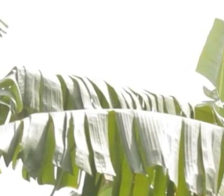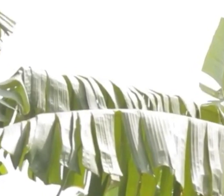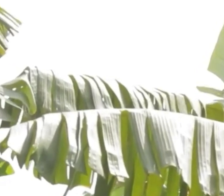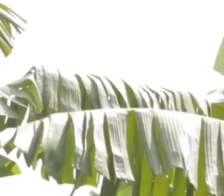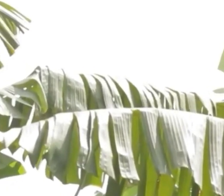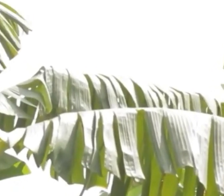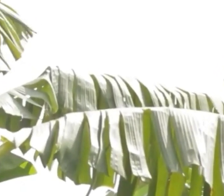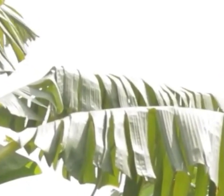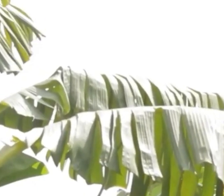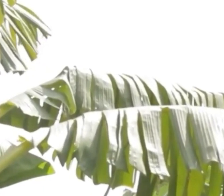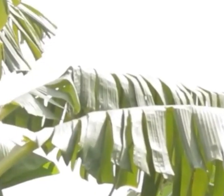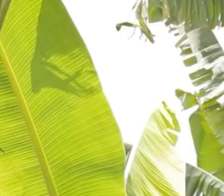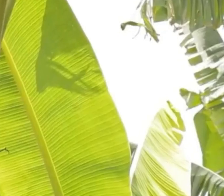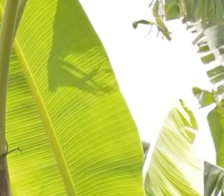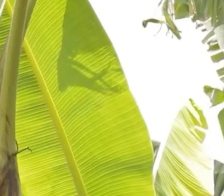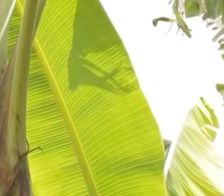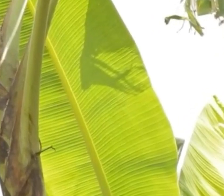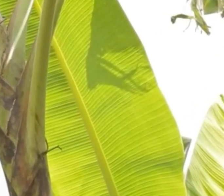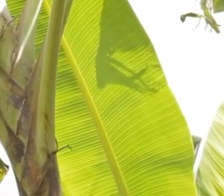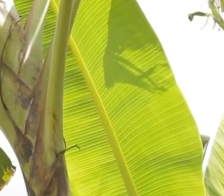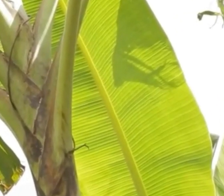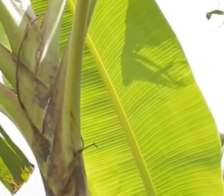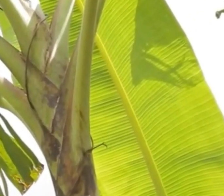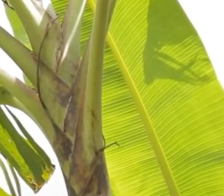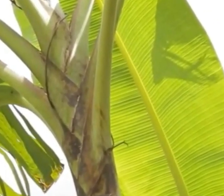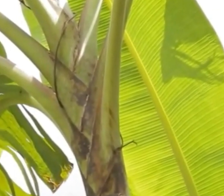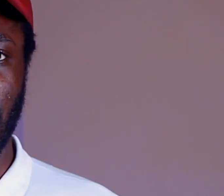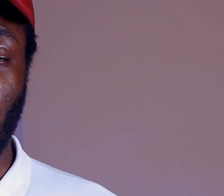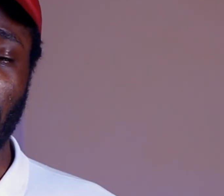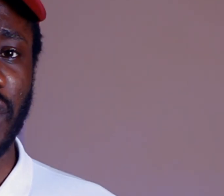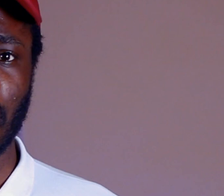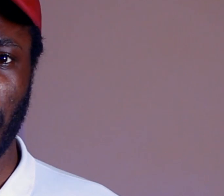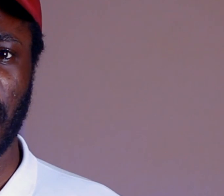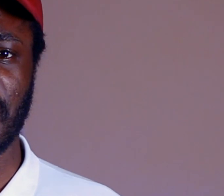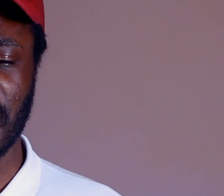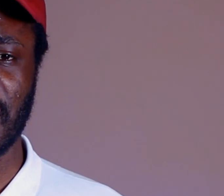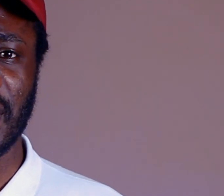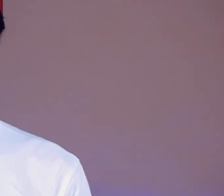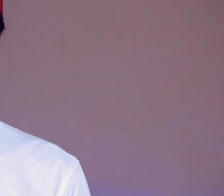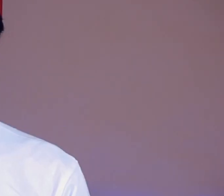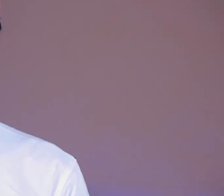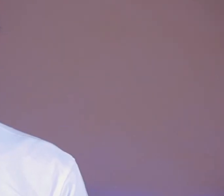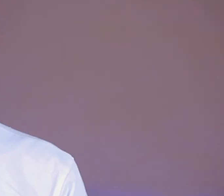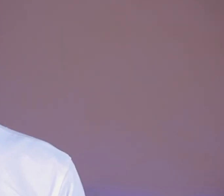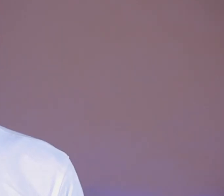make farming easy and more attractive to all farmers in the country. And one of these companies is